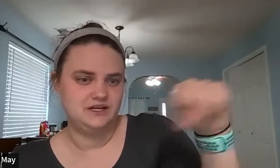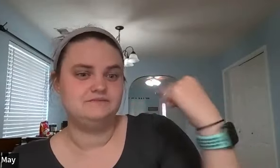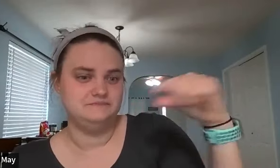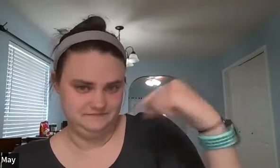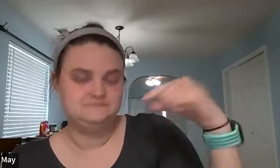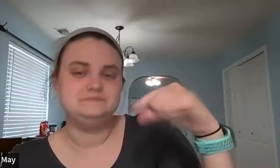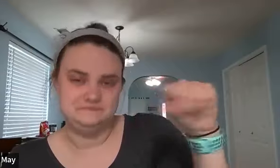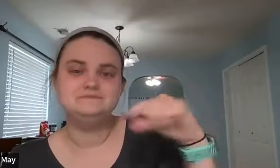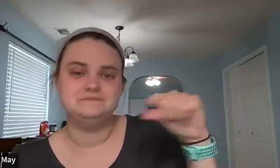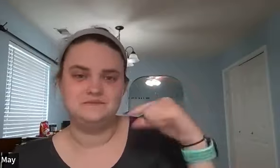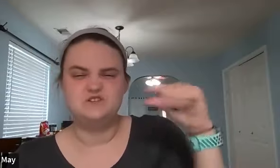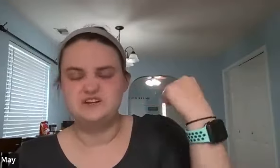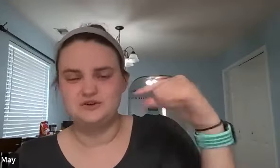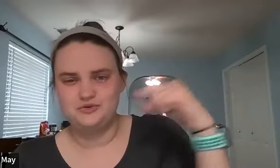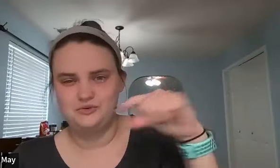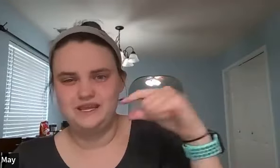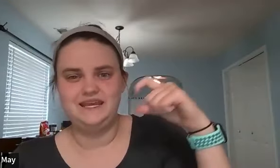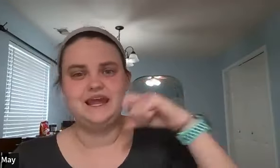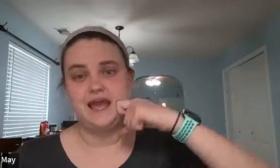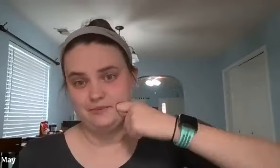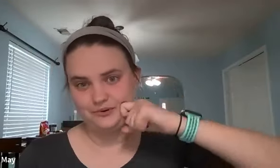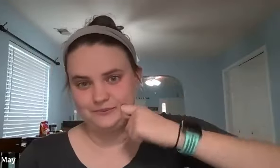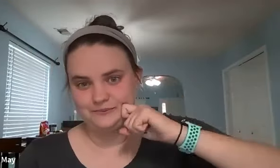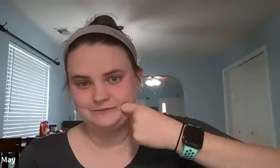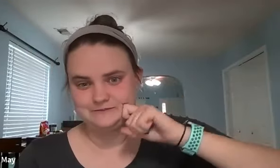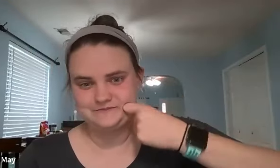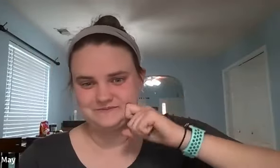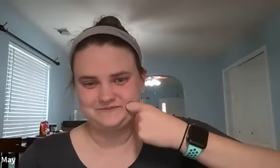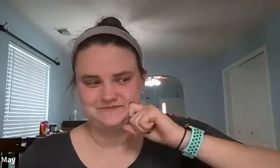Green. So then you have green apple.